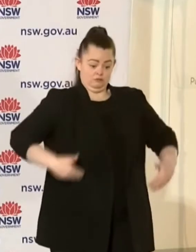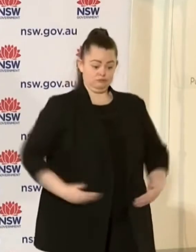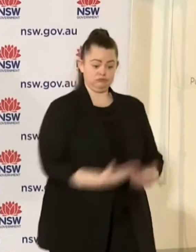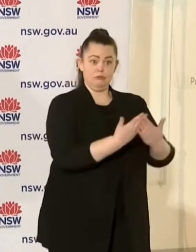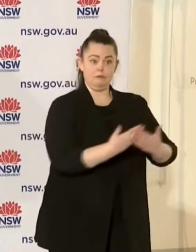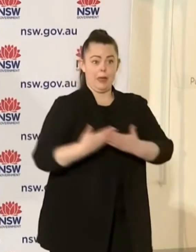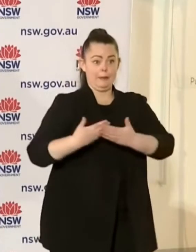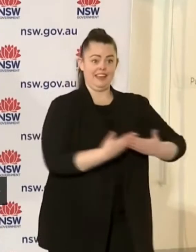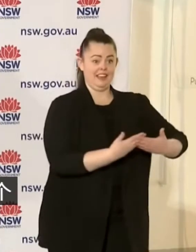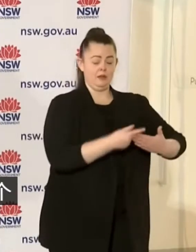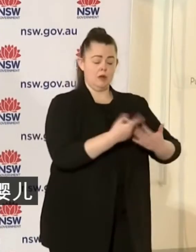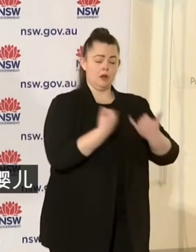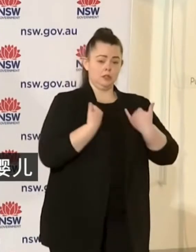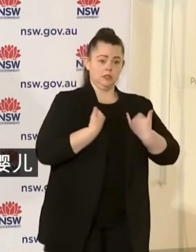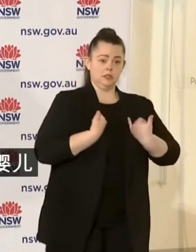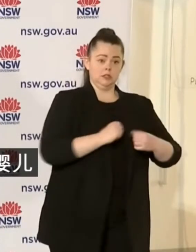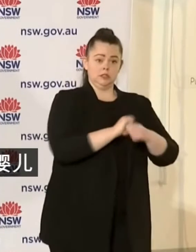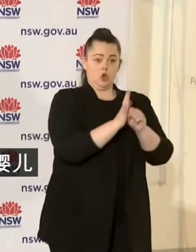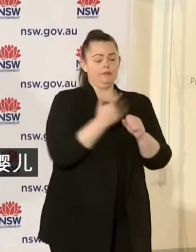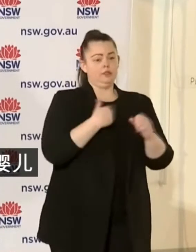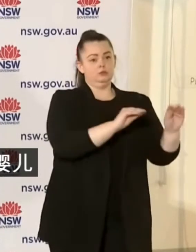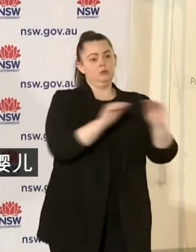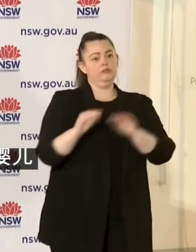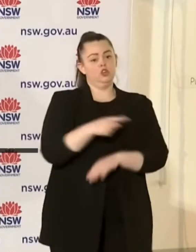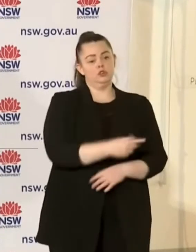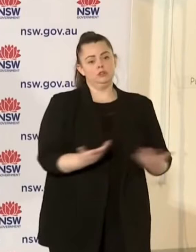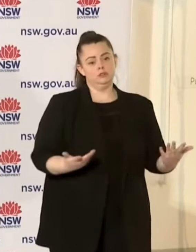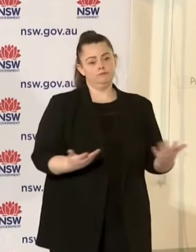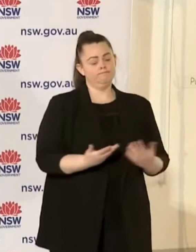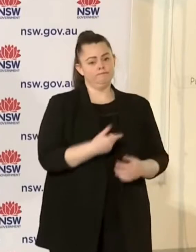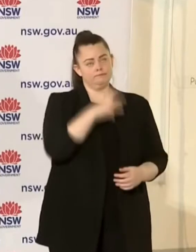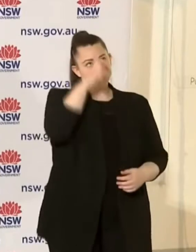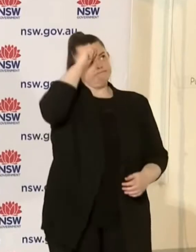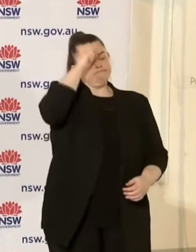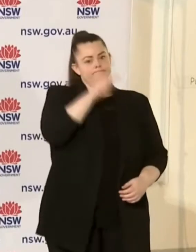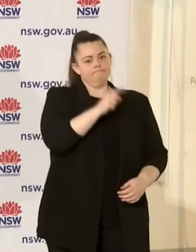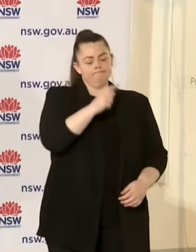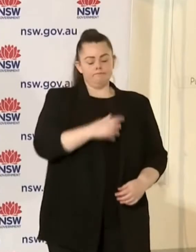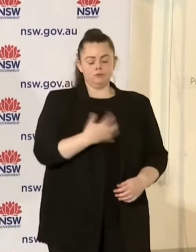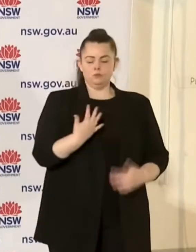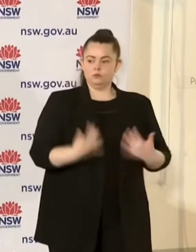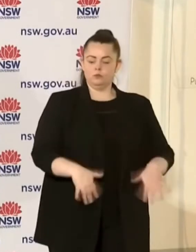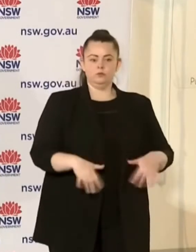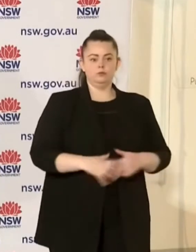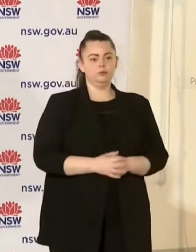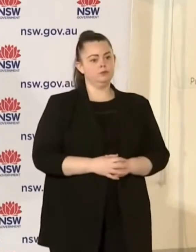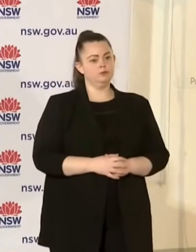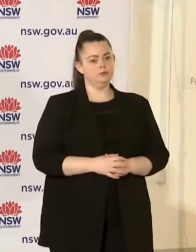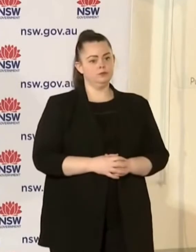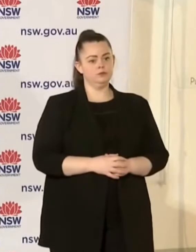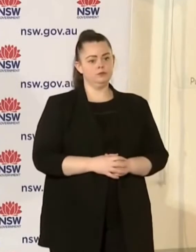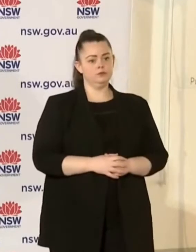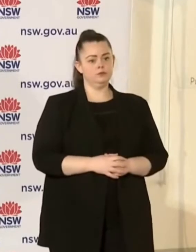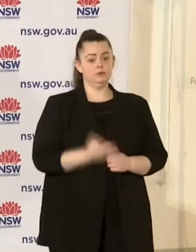At the Aeromedical Control Centre, we have increased our medical specialist cover to assist in providing advice to doctors and to